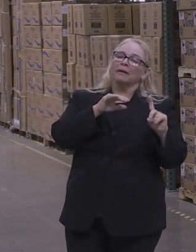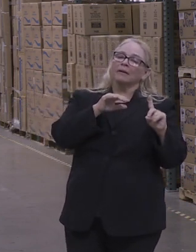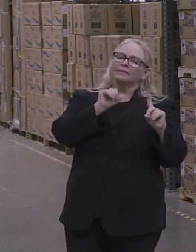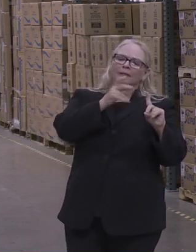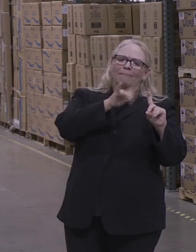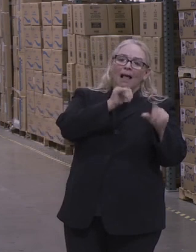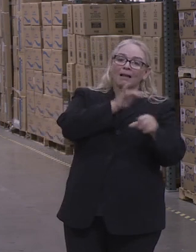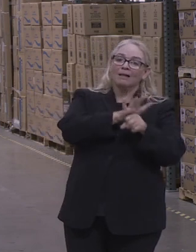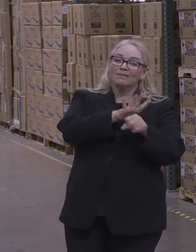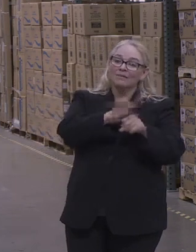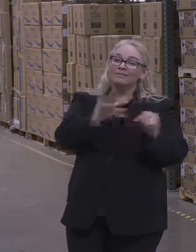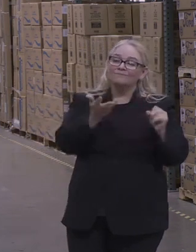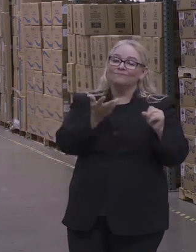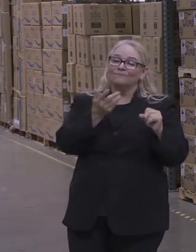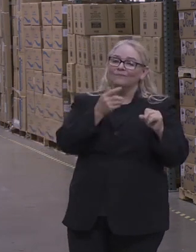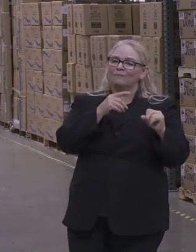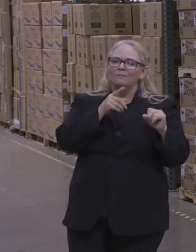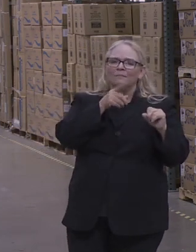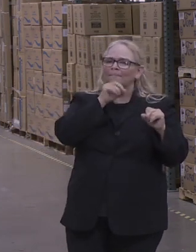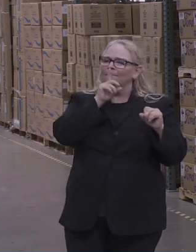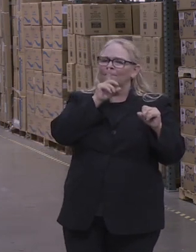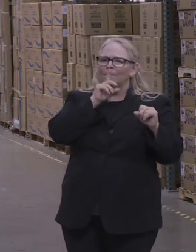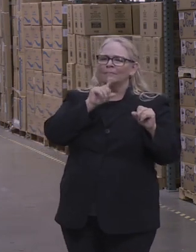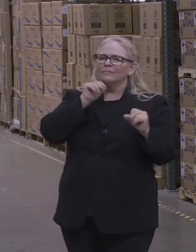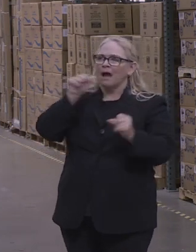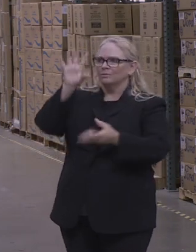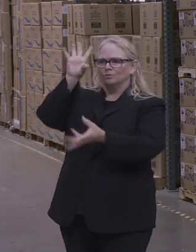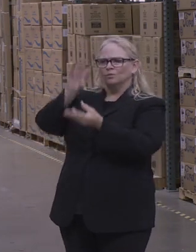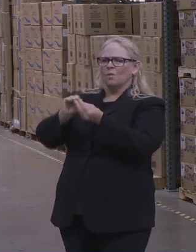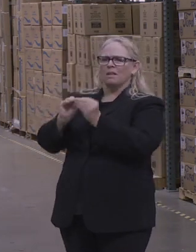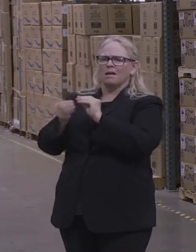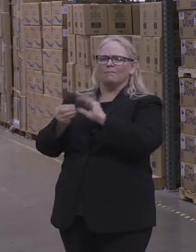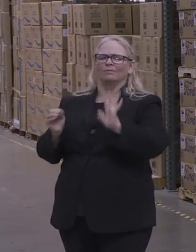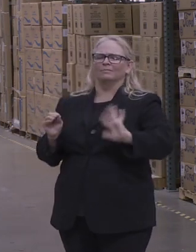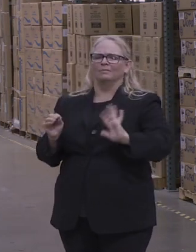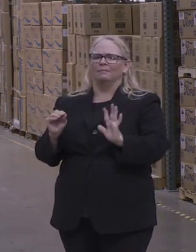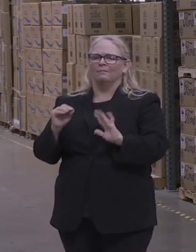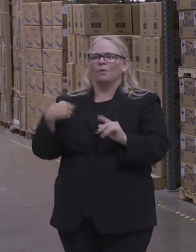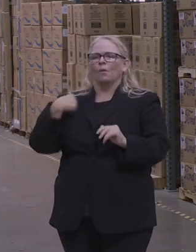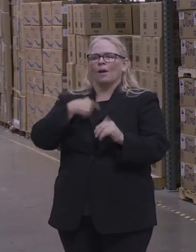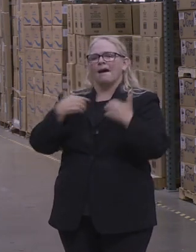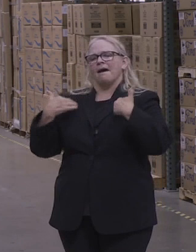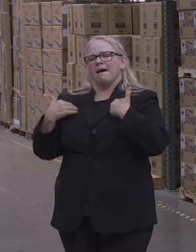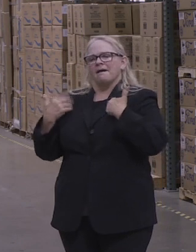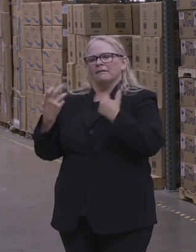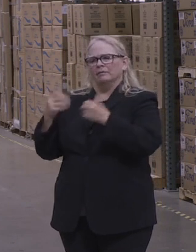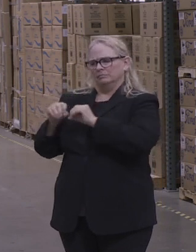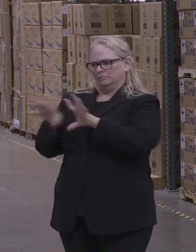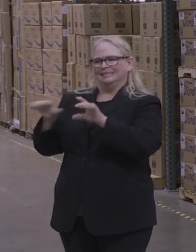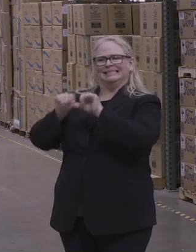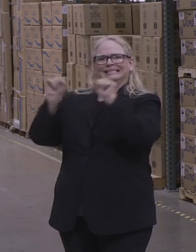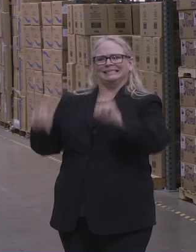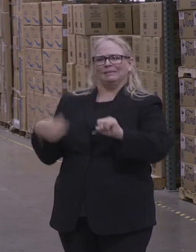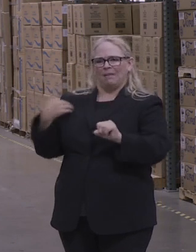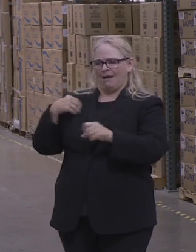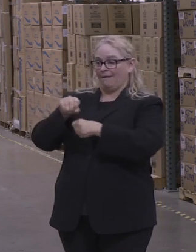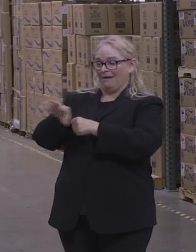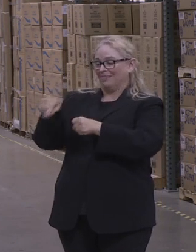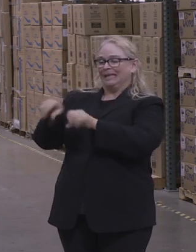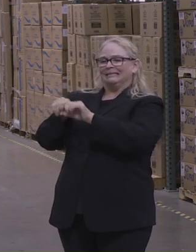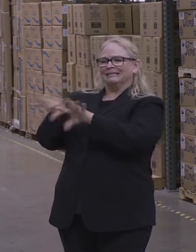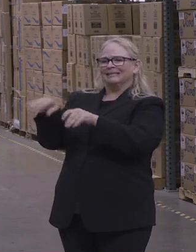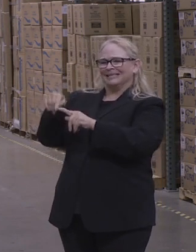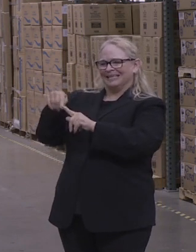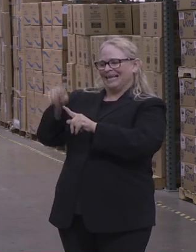total numbers of units. It's about how that distribution system is operating. And I was very forthright in terms of